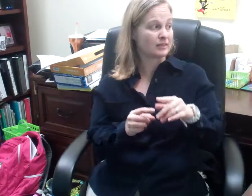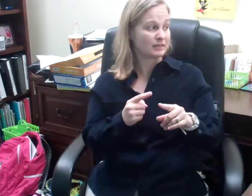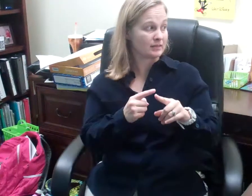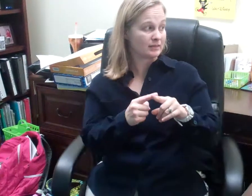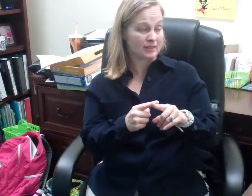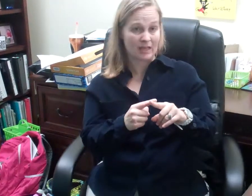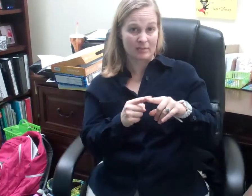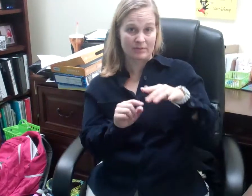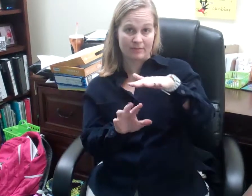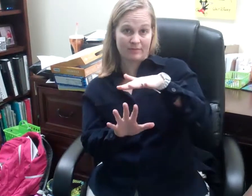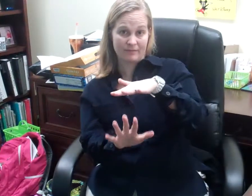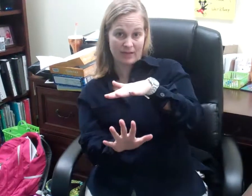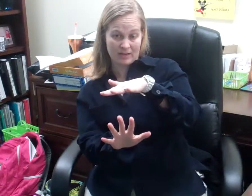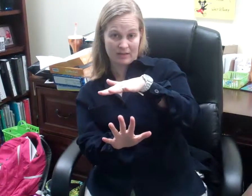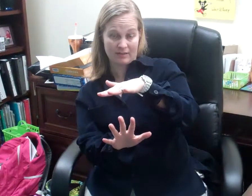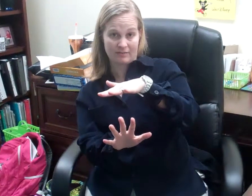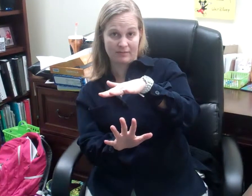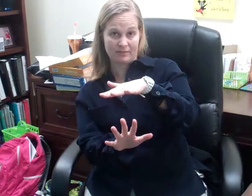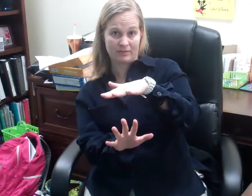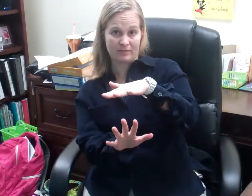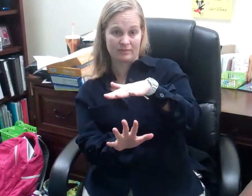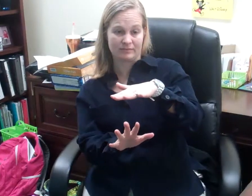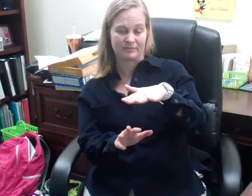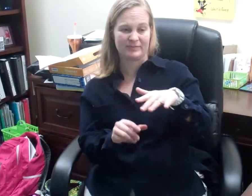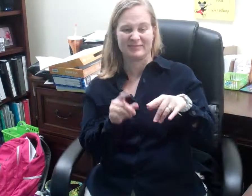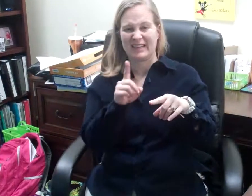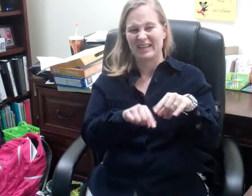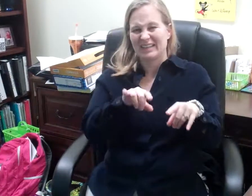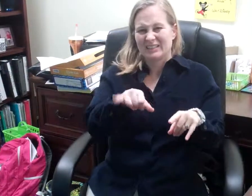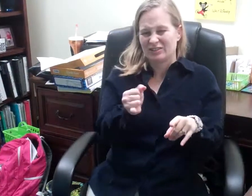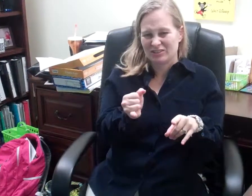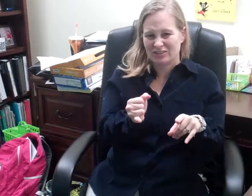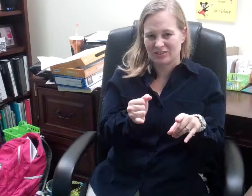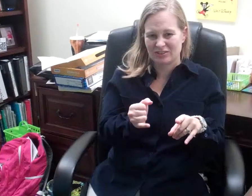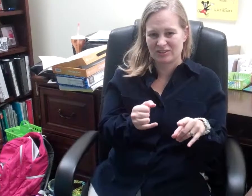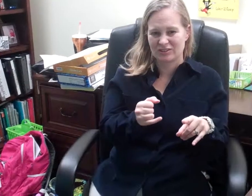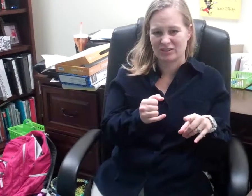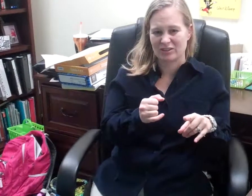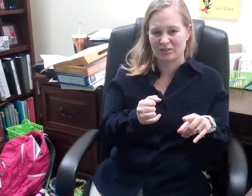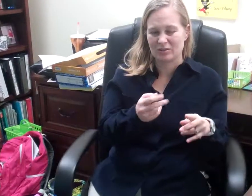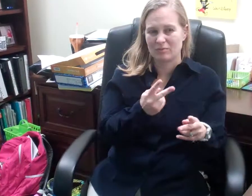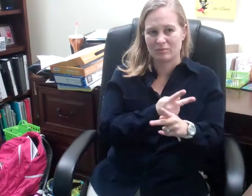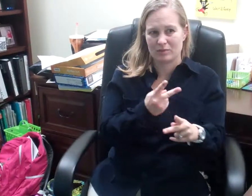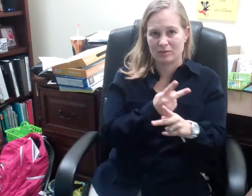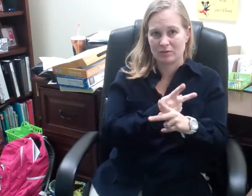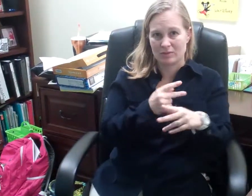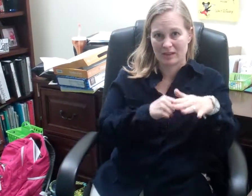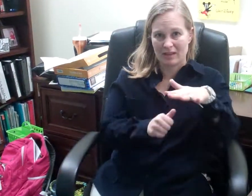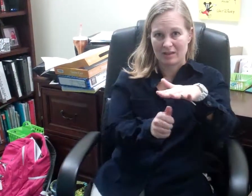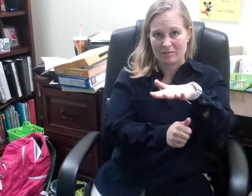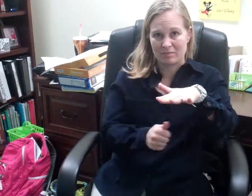The problem is we can't just multiply the denominator of the fraction by 5 because that changes its value.